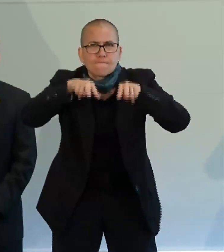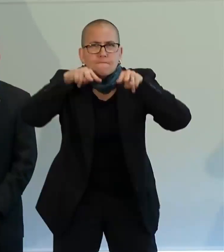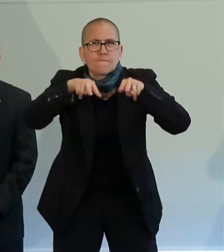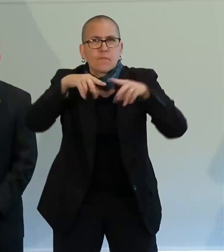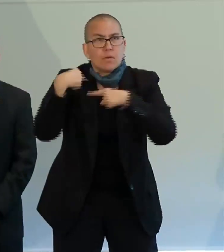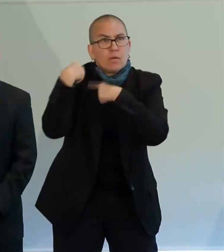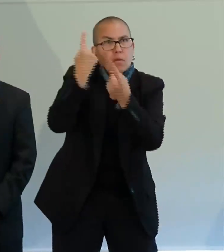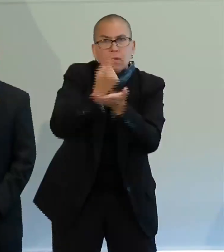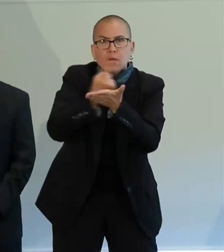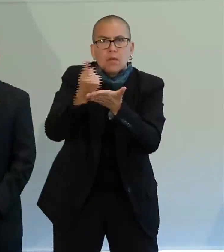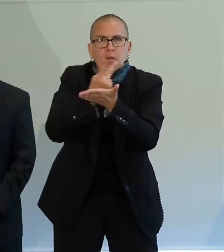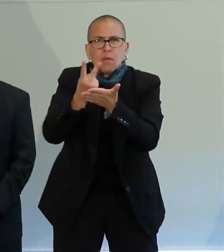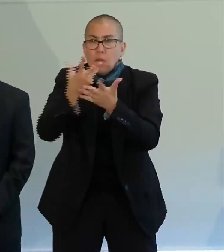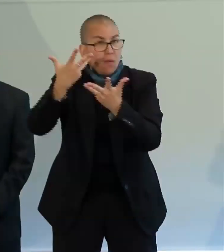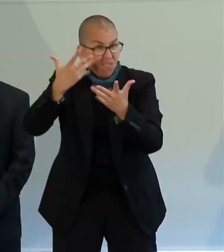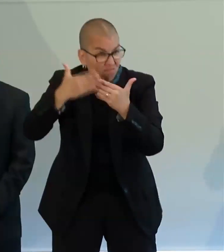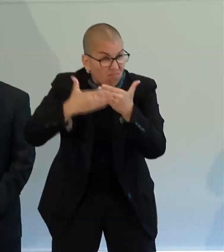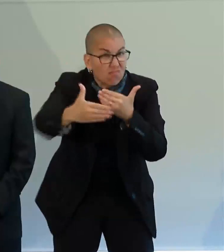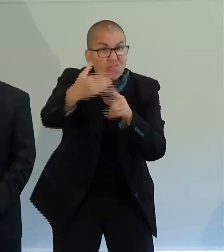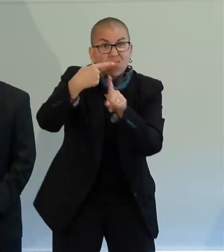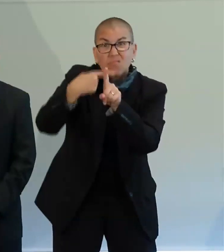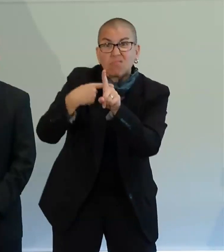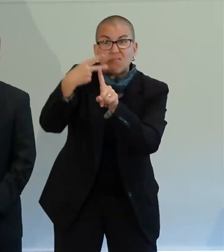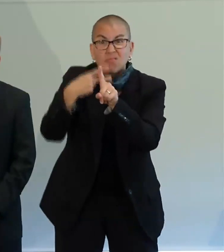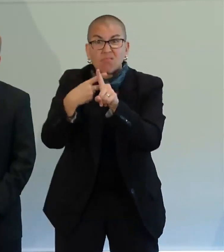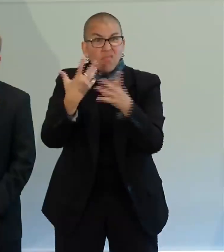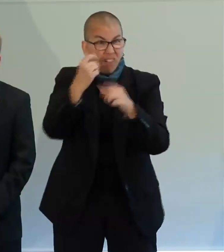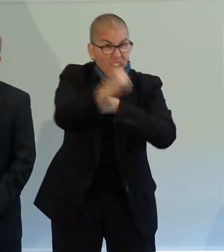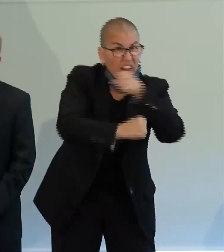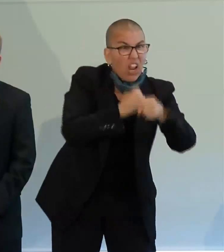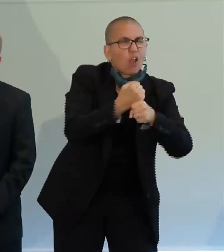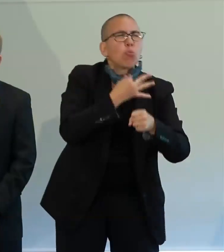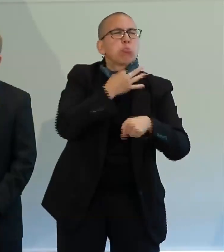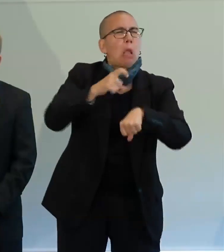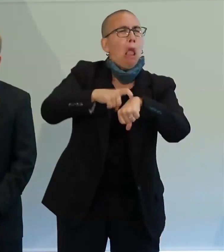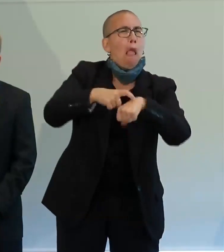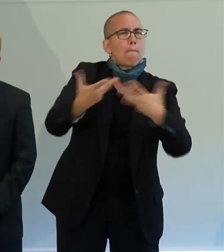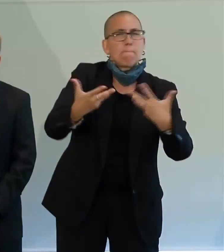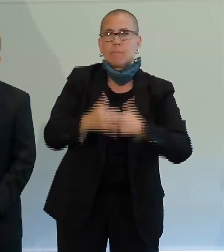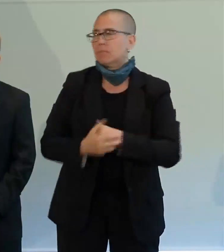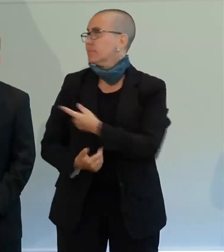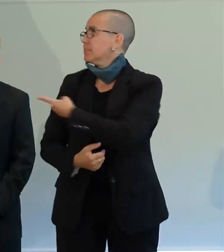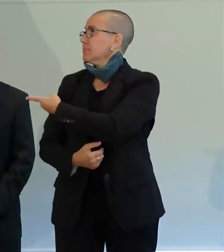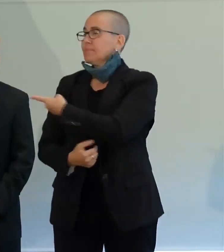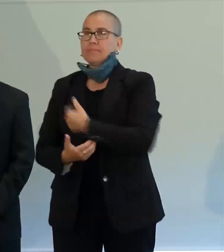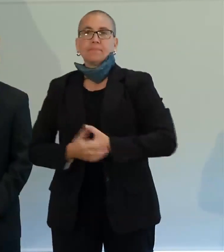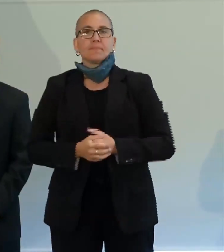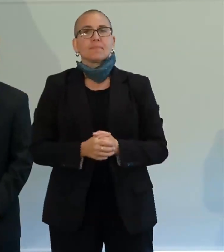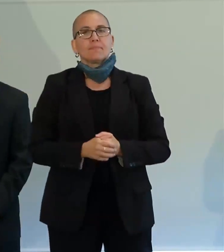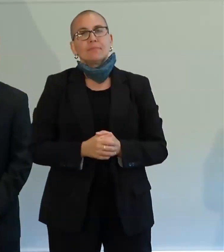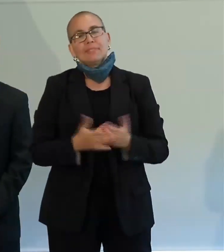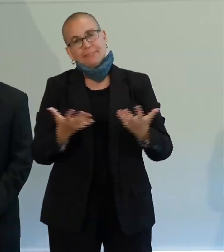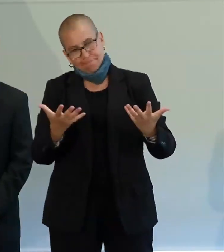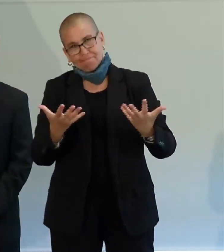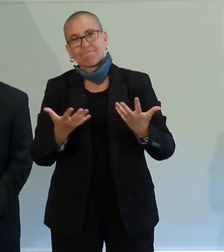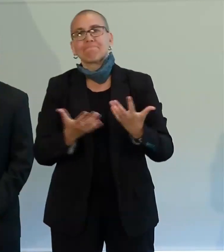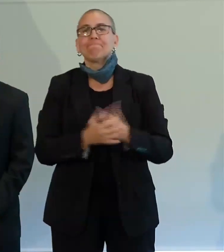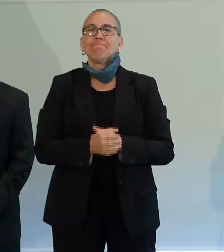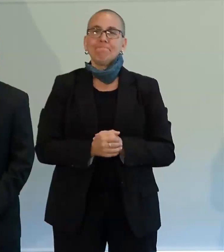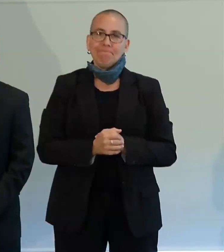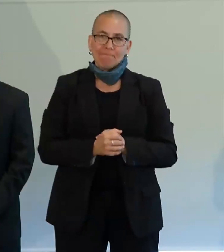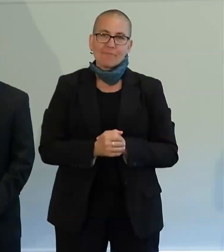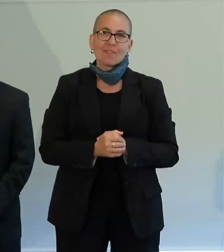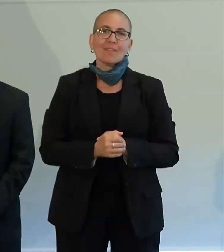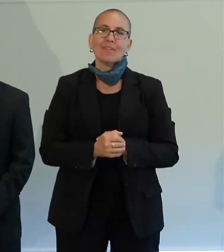I want to thank you for asking that question, because part of my comments were to help